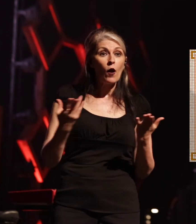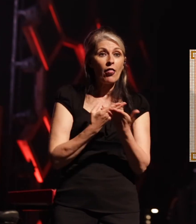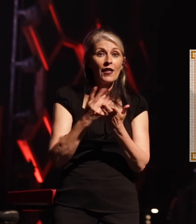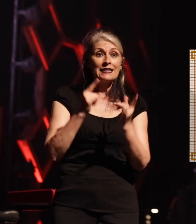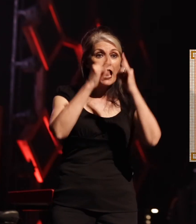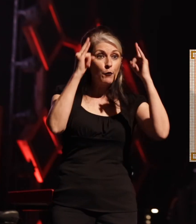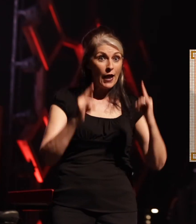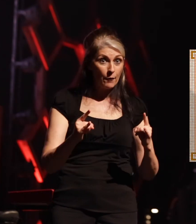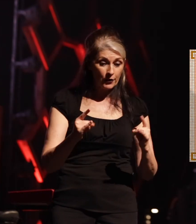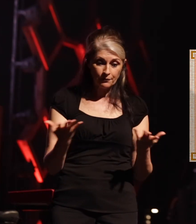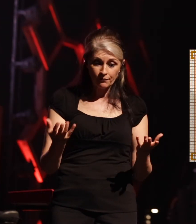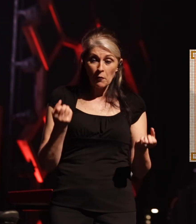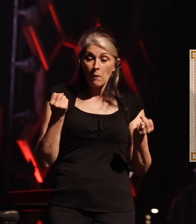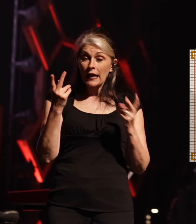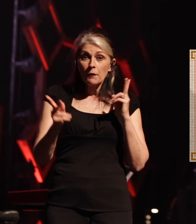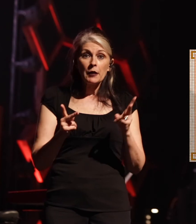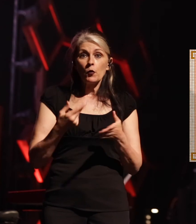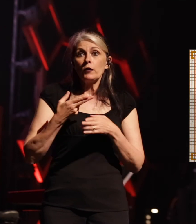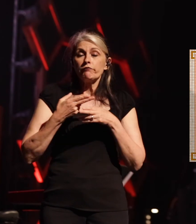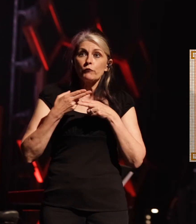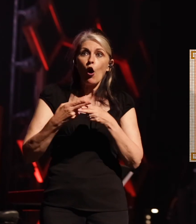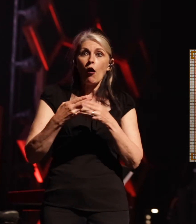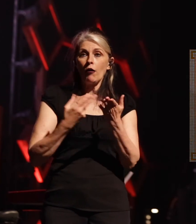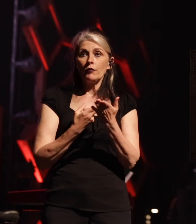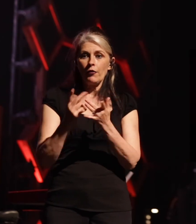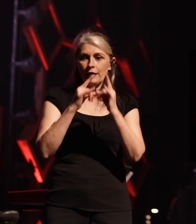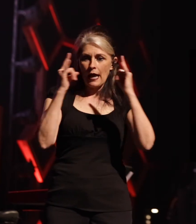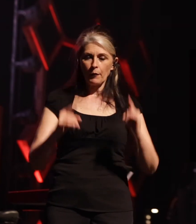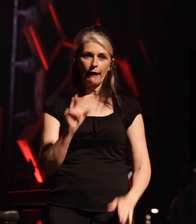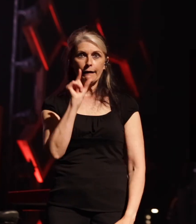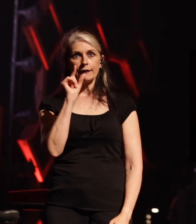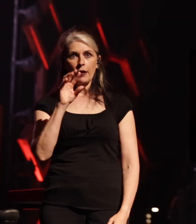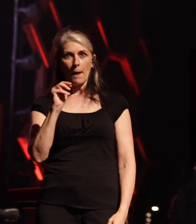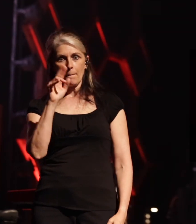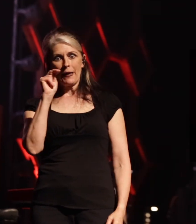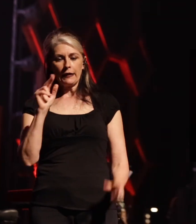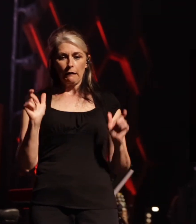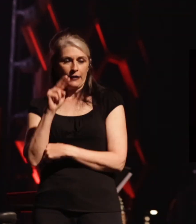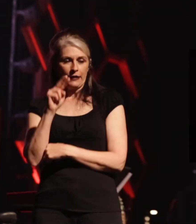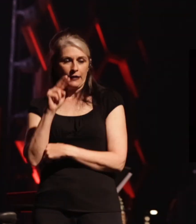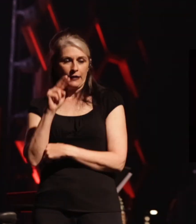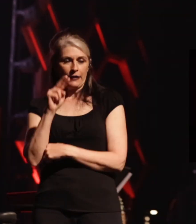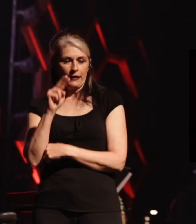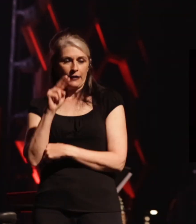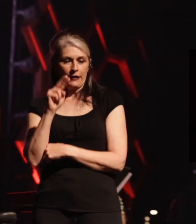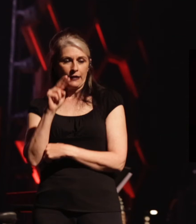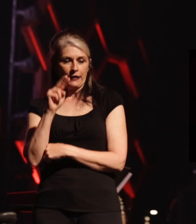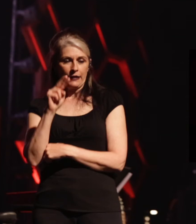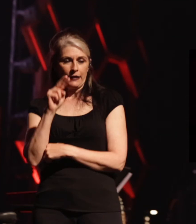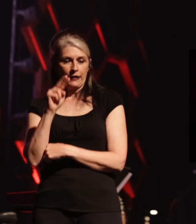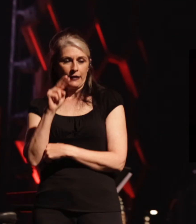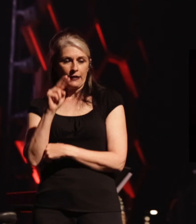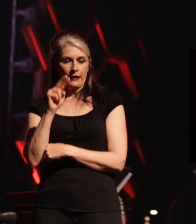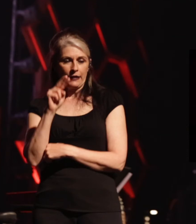people will even call the tabernacle like a mini version of Eden. Why? Because the front gates of the Garden of Eden were in